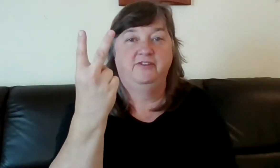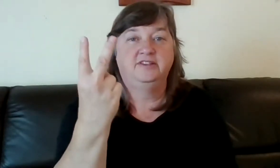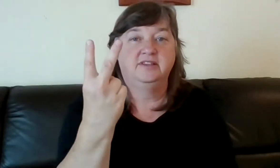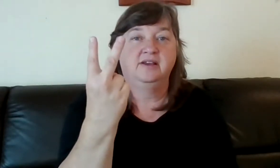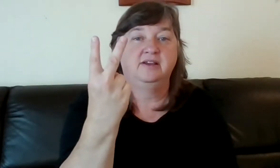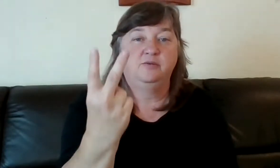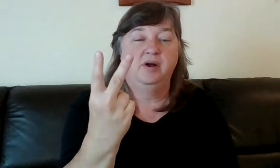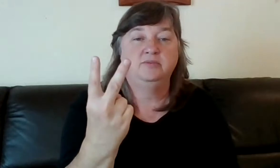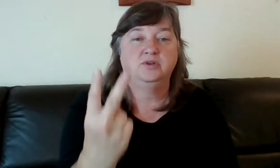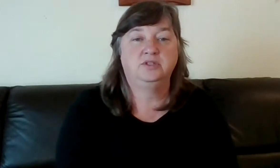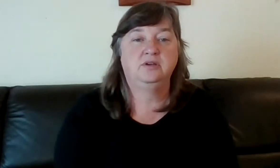face your palm towards you.